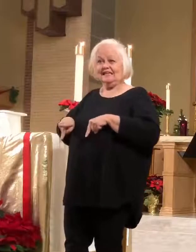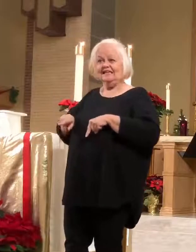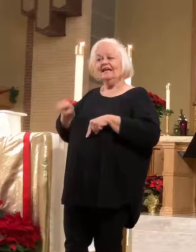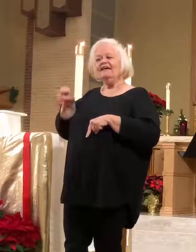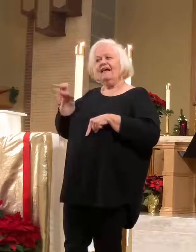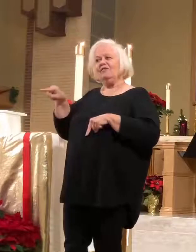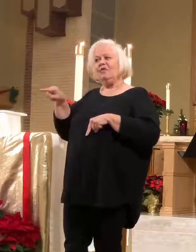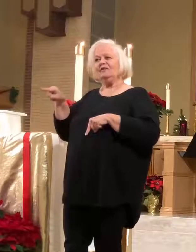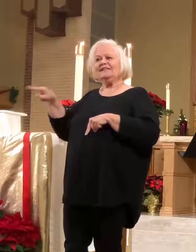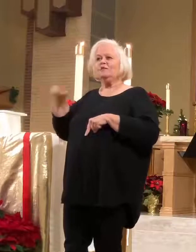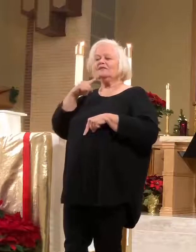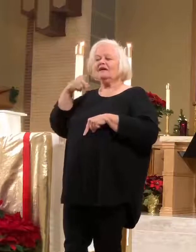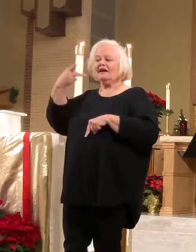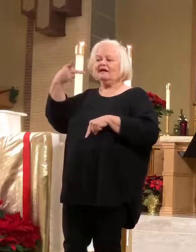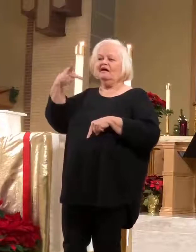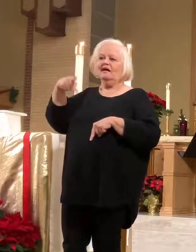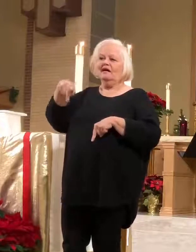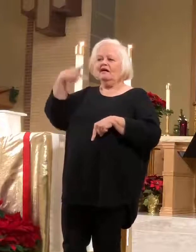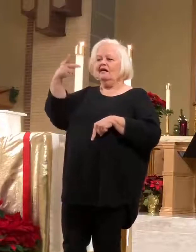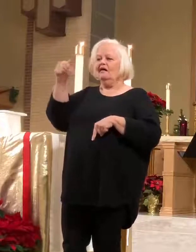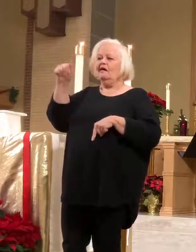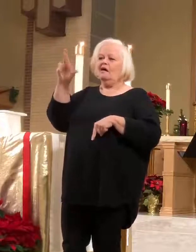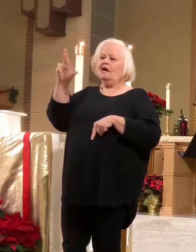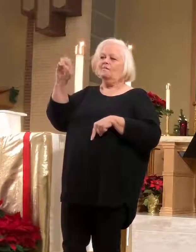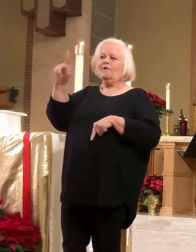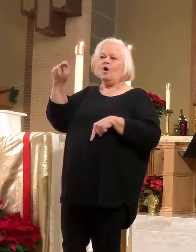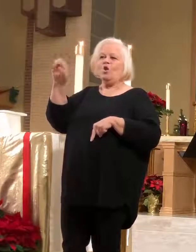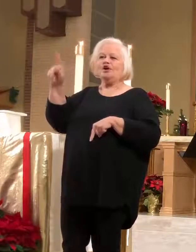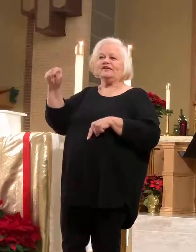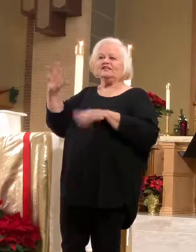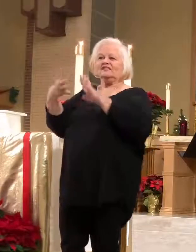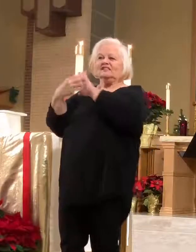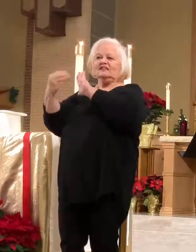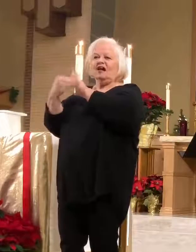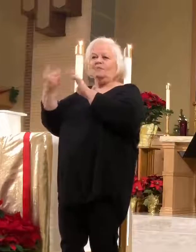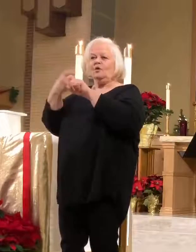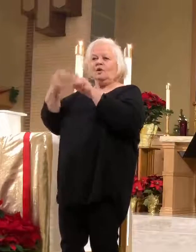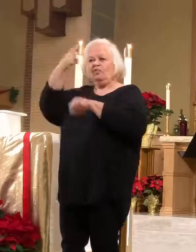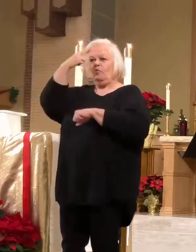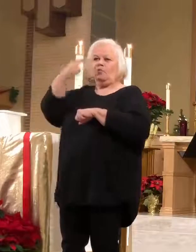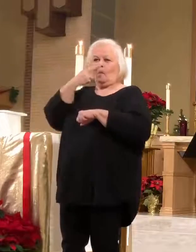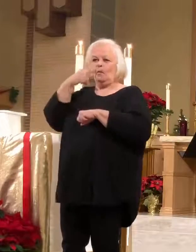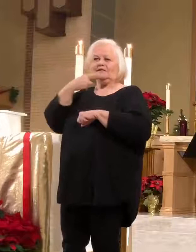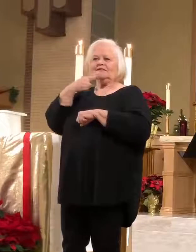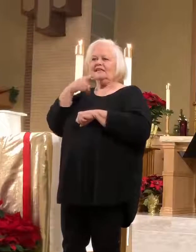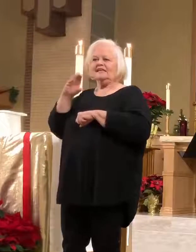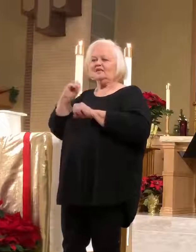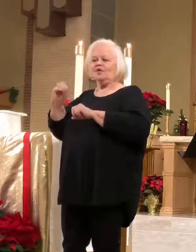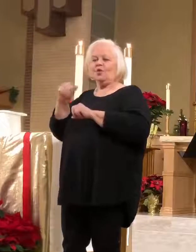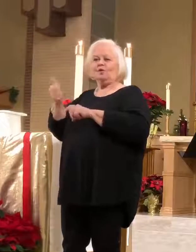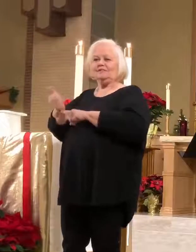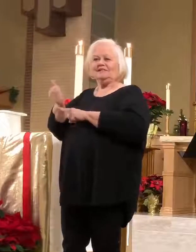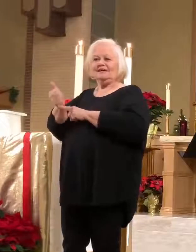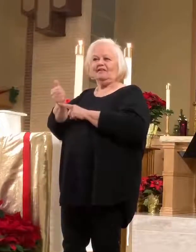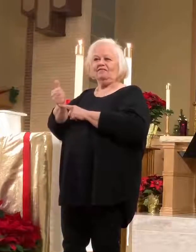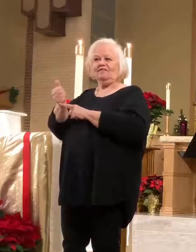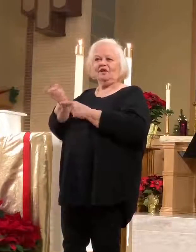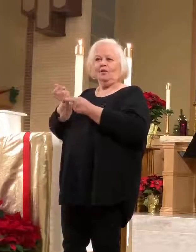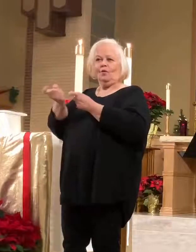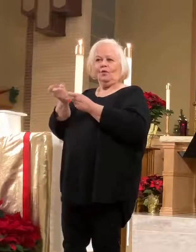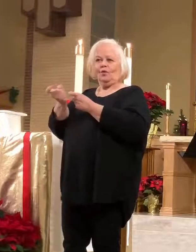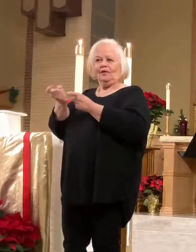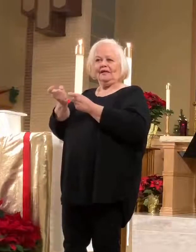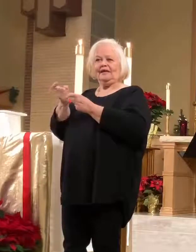of a parrot to the Roman Empire, since they had this relationship of the